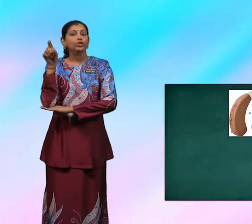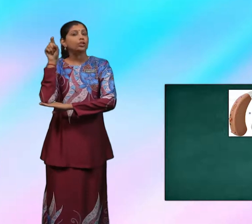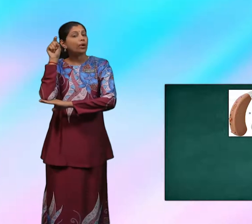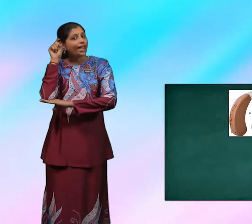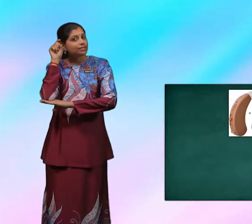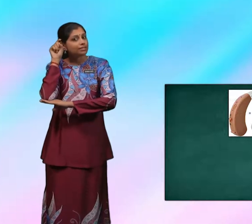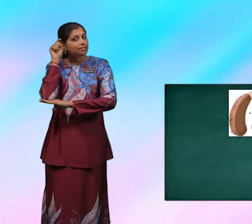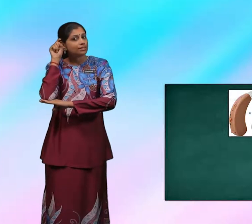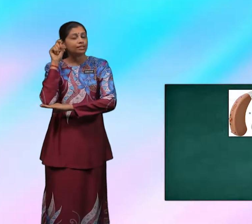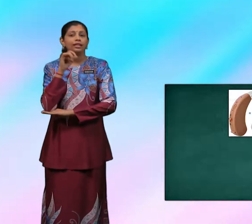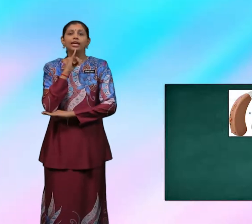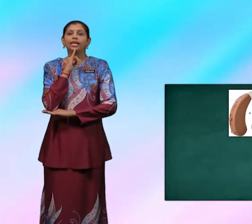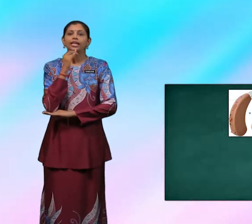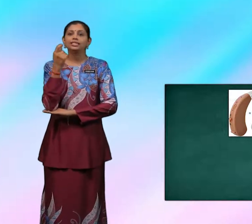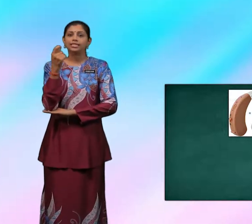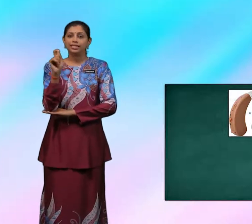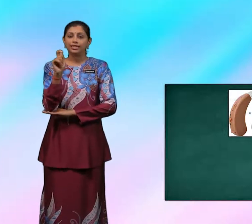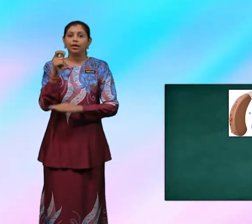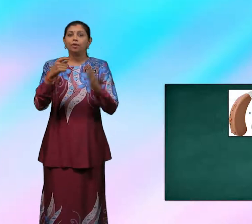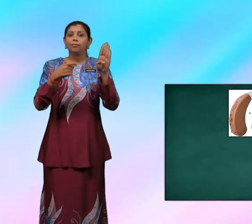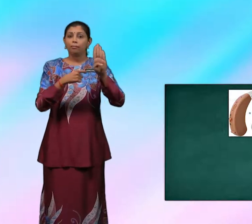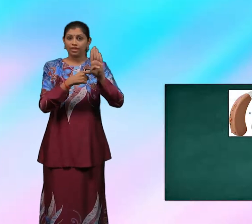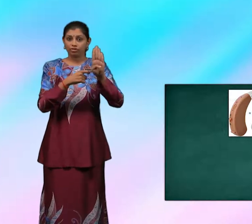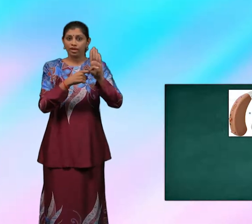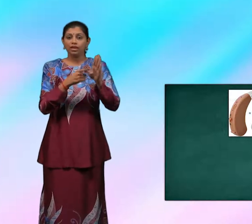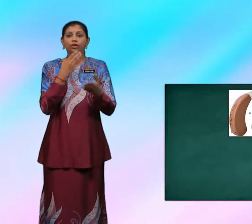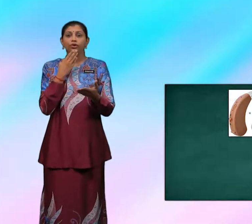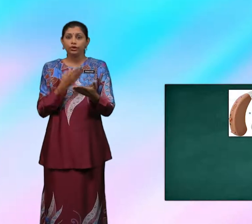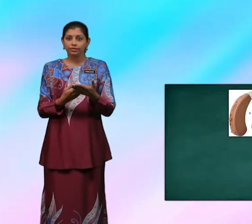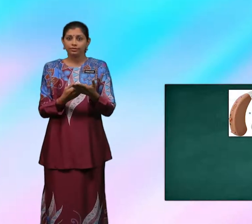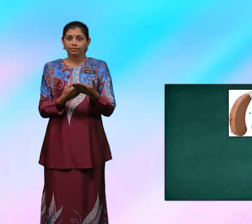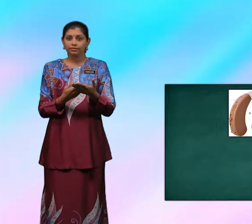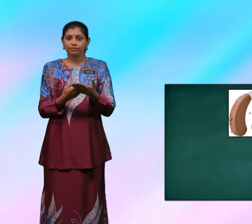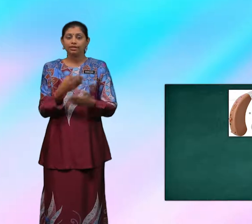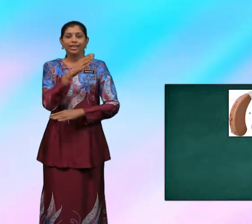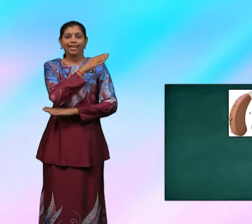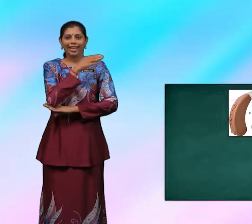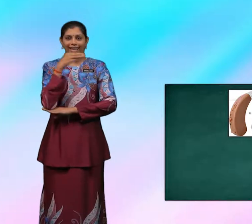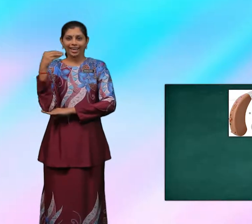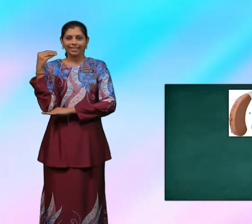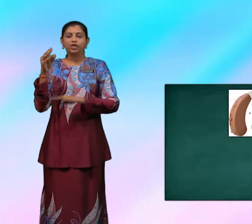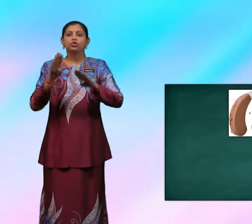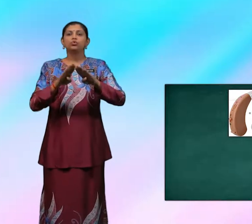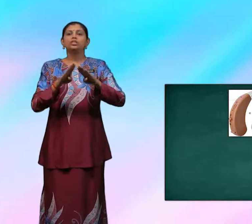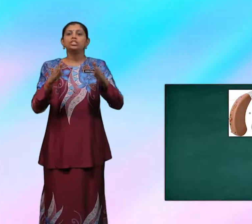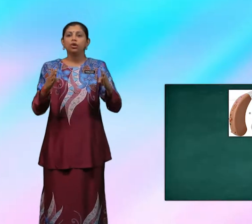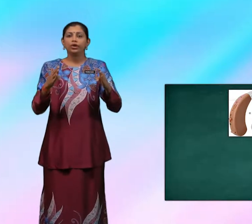your aids. Is the battery good? And switch it on.